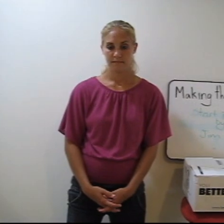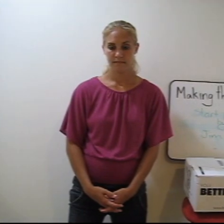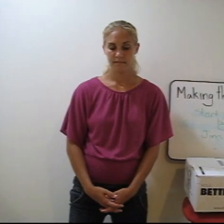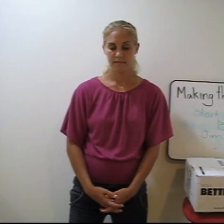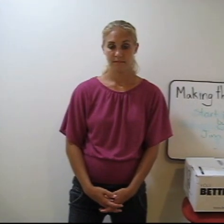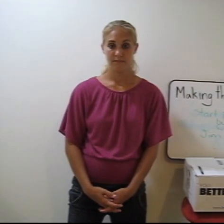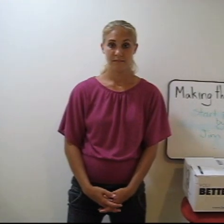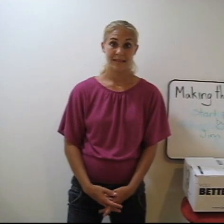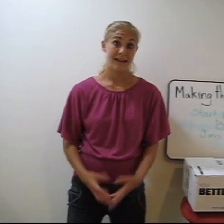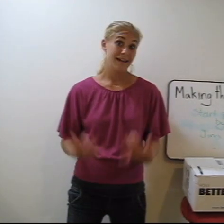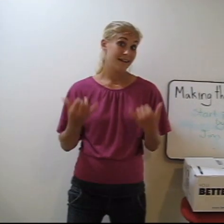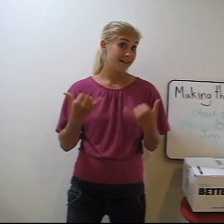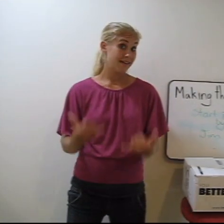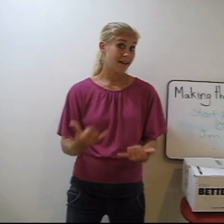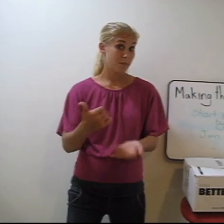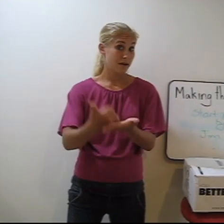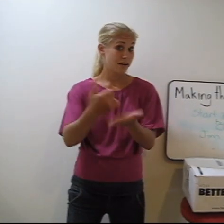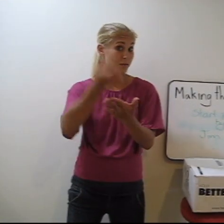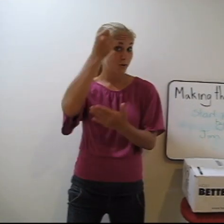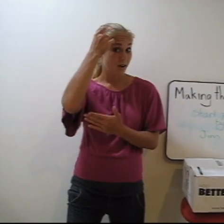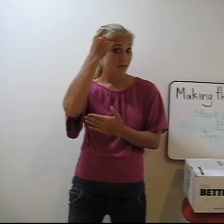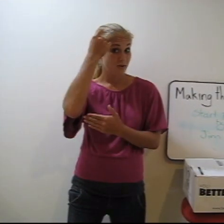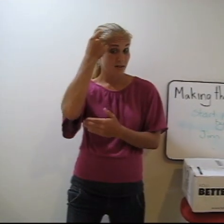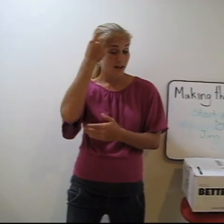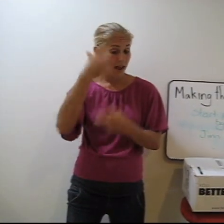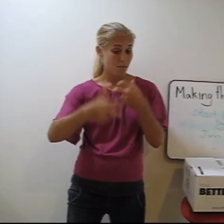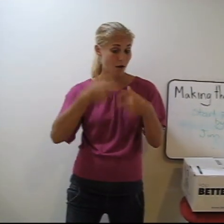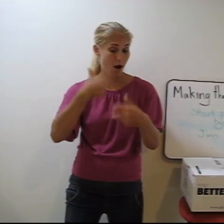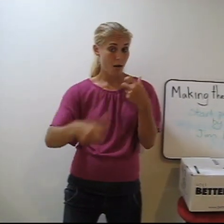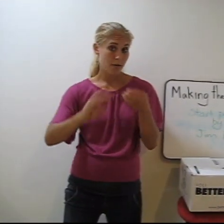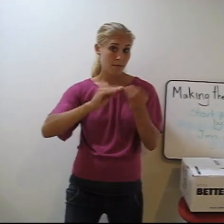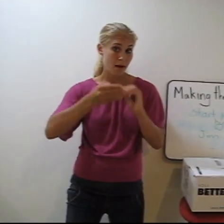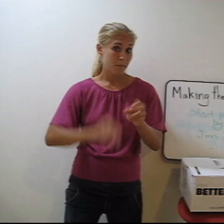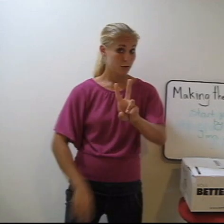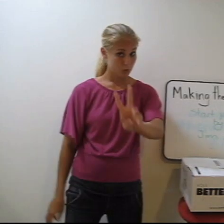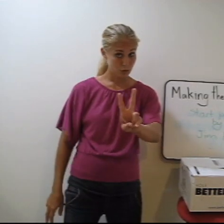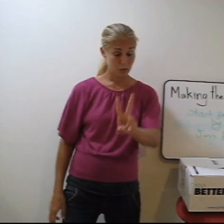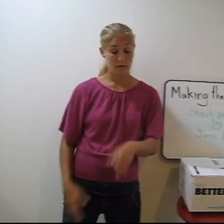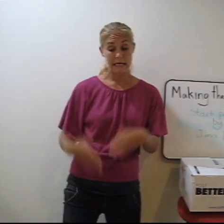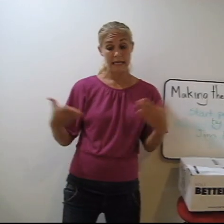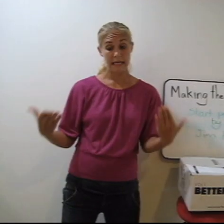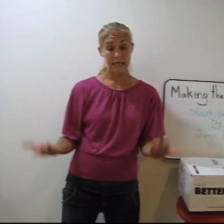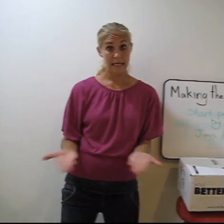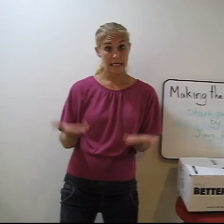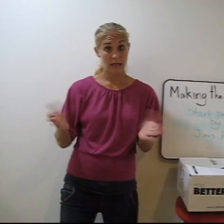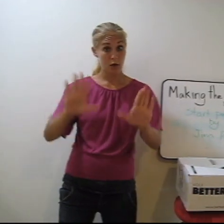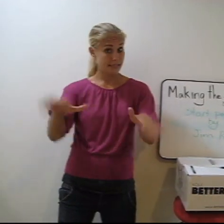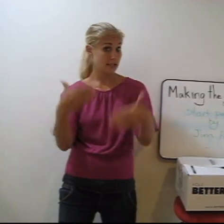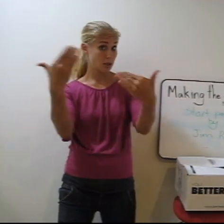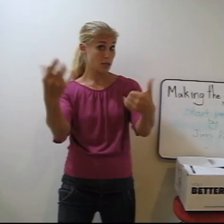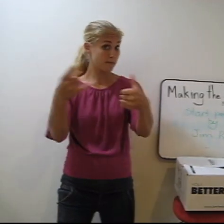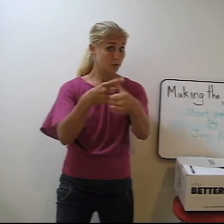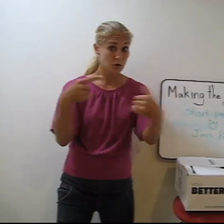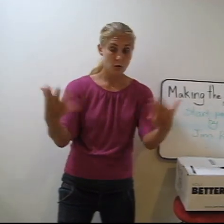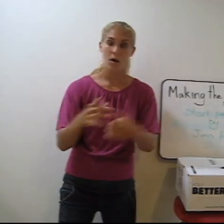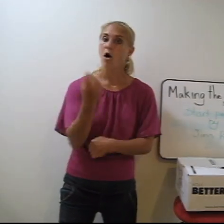So, let me help usher you safely around landmine number two. Here's suggestion number one. Always start